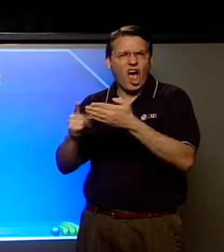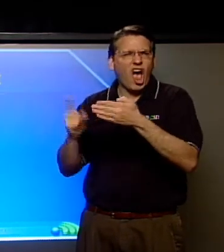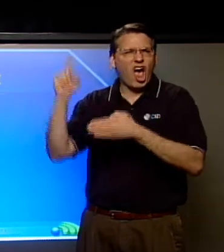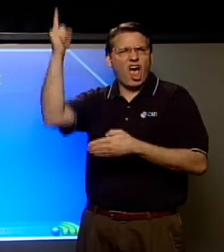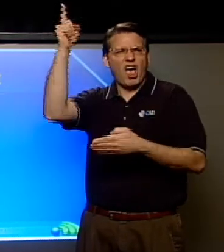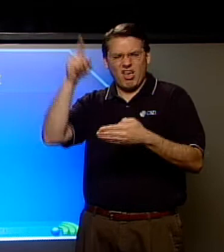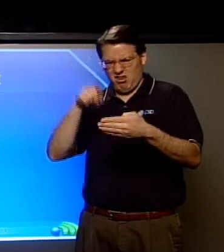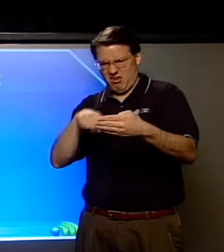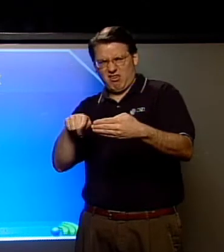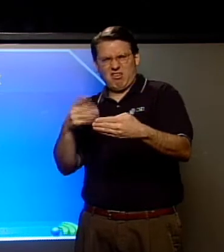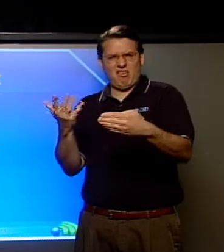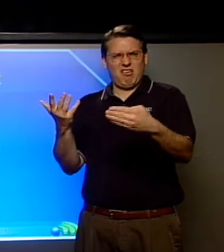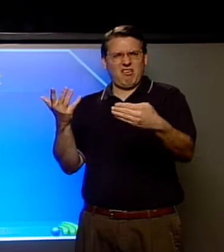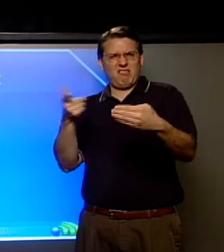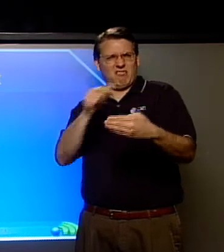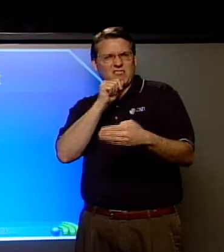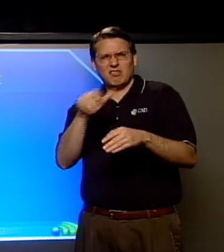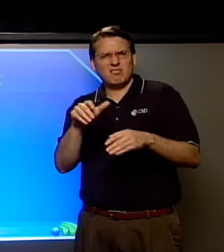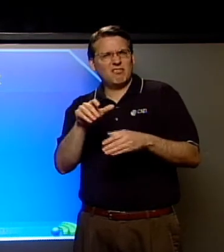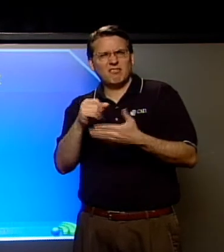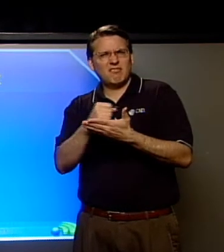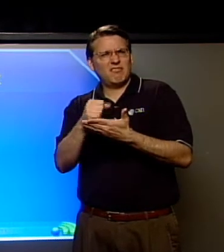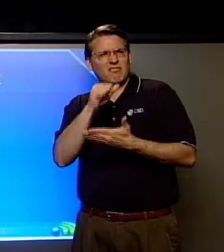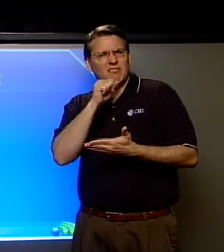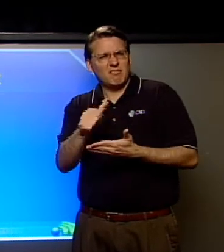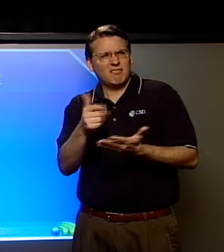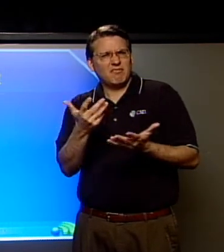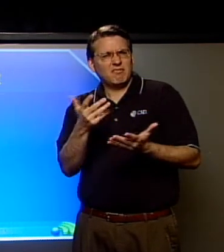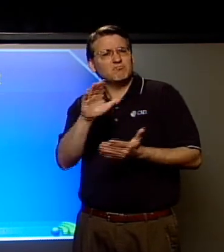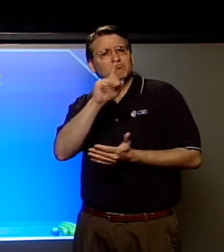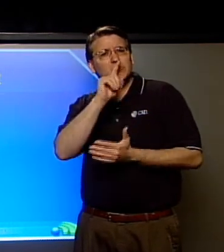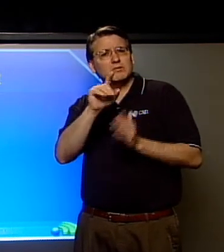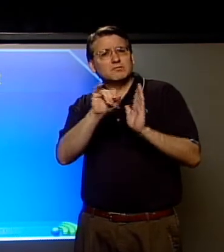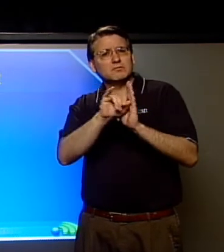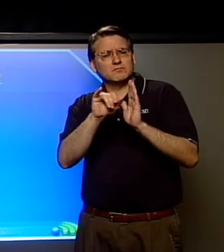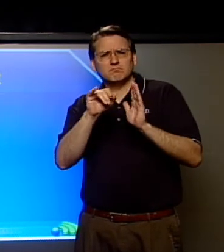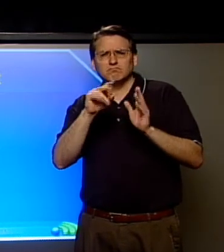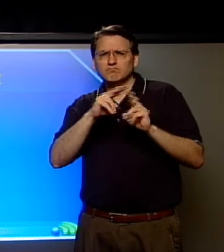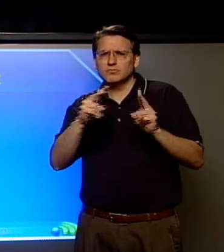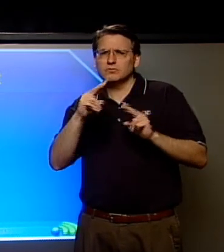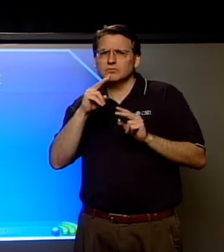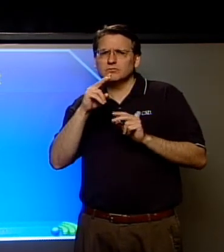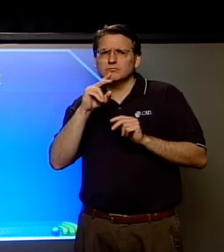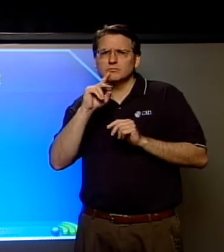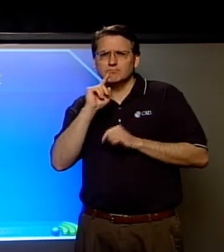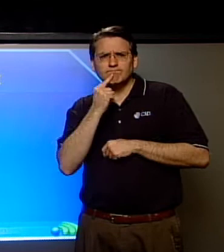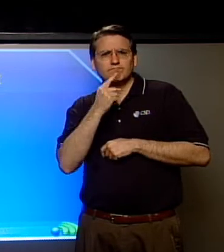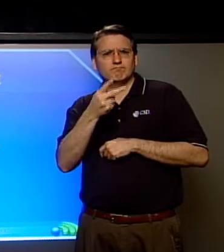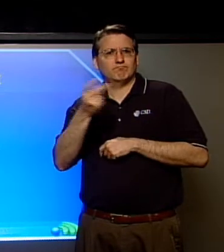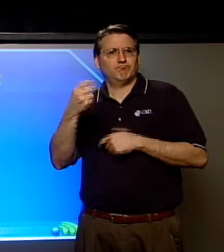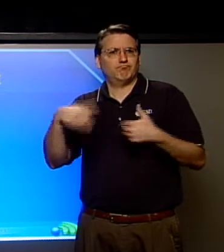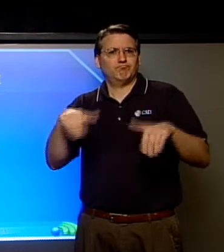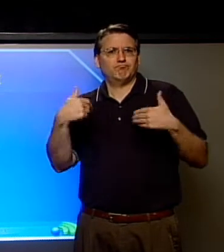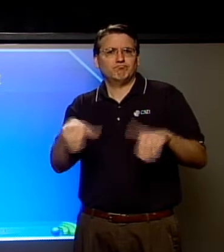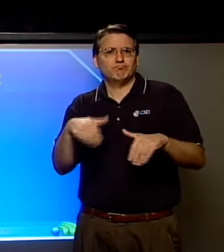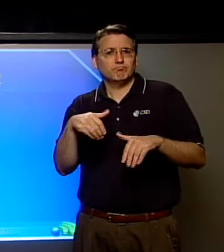And many people don't notice that they've been victims of identity theft until much later, whenever a loan that they've applied for gets turned